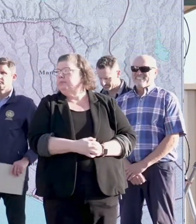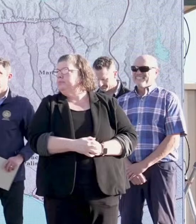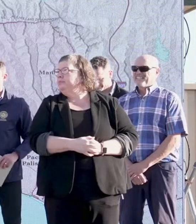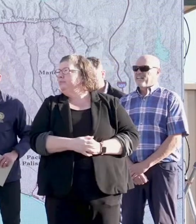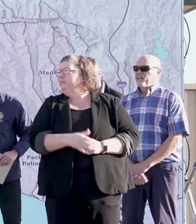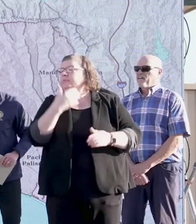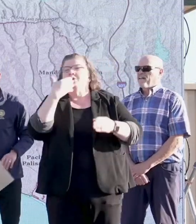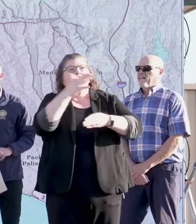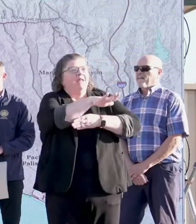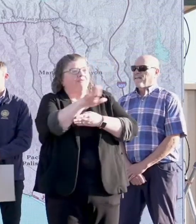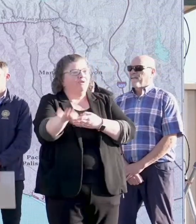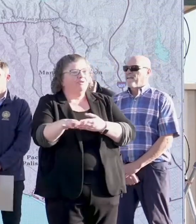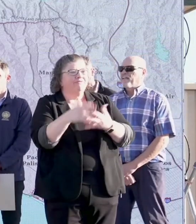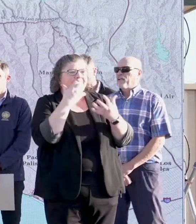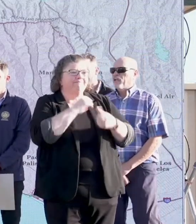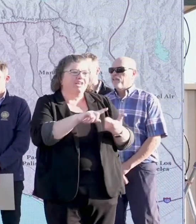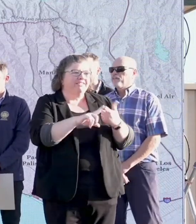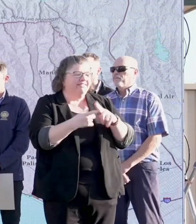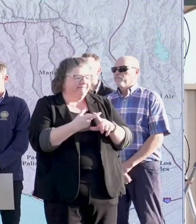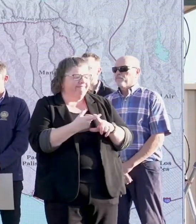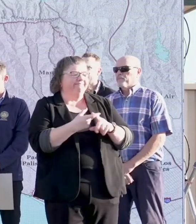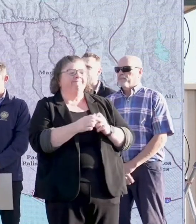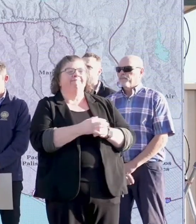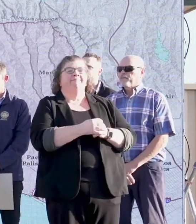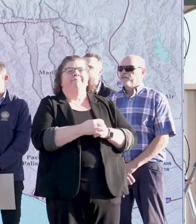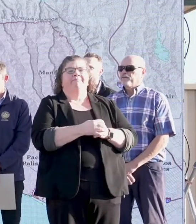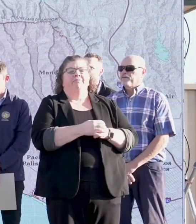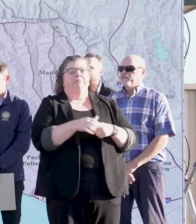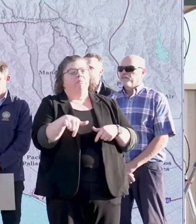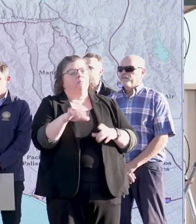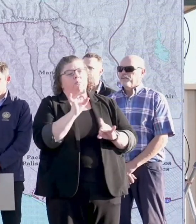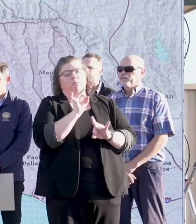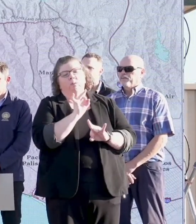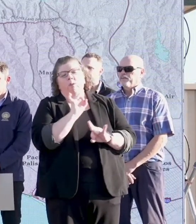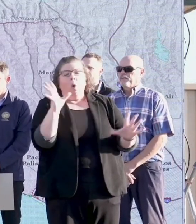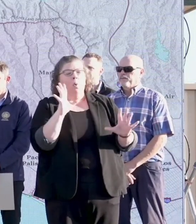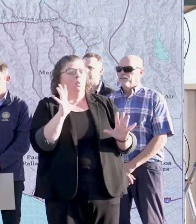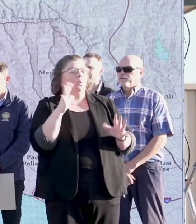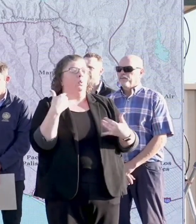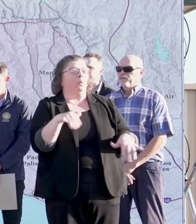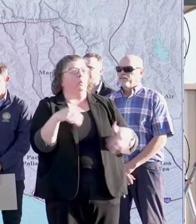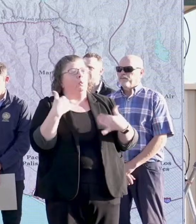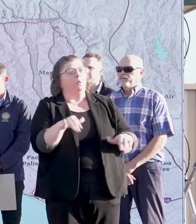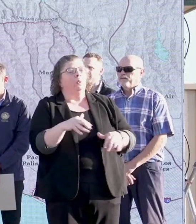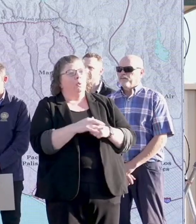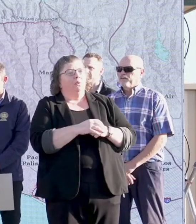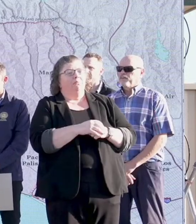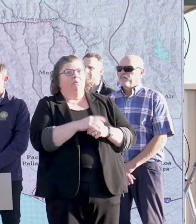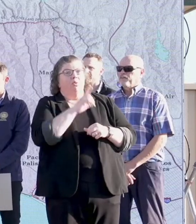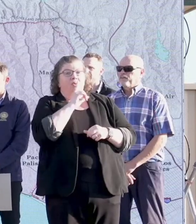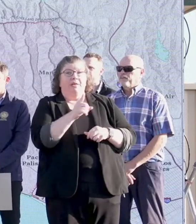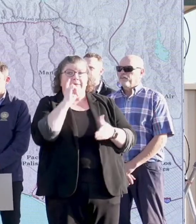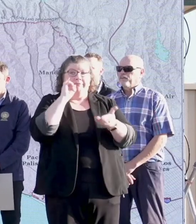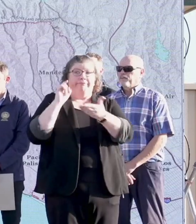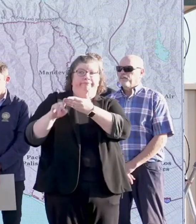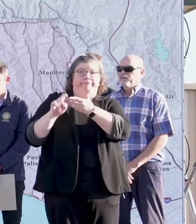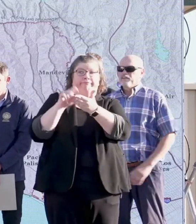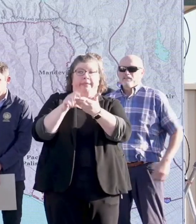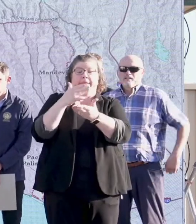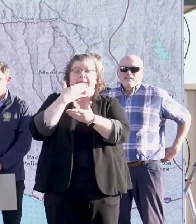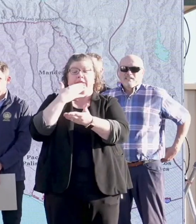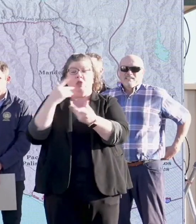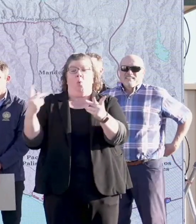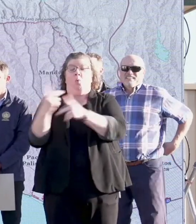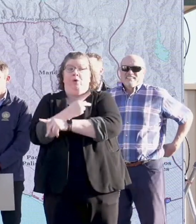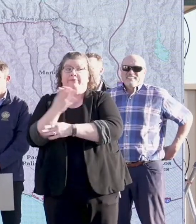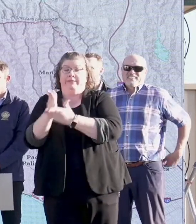Good afternoon, friends. This tragedy has brought out the worst of some of us and the best of so many